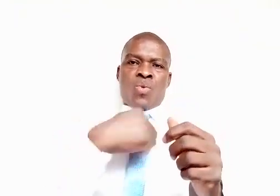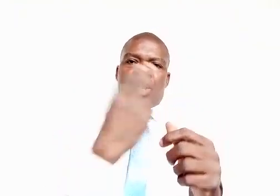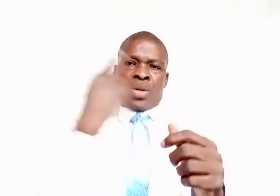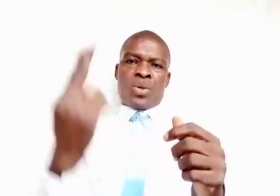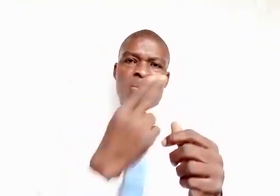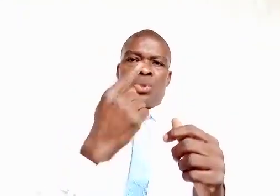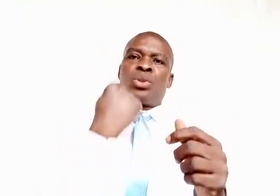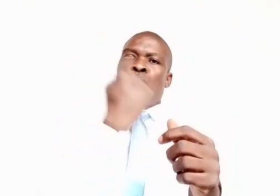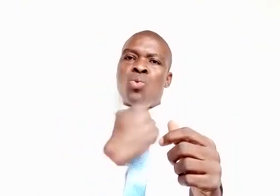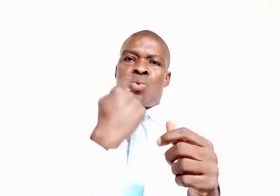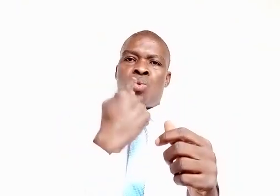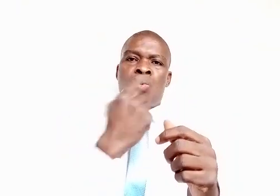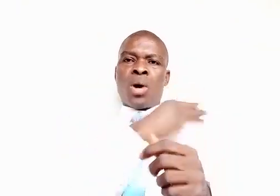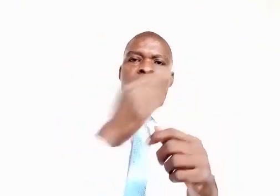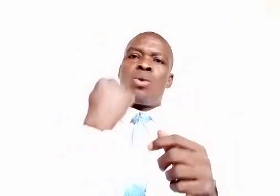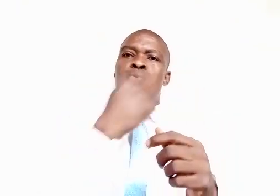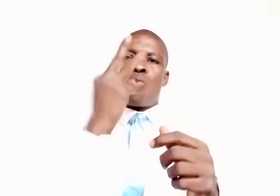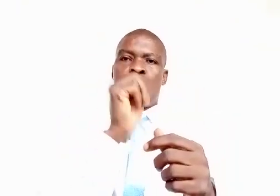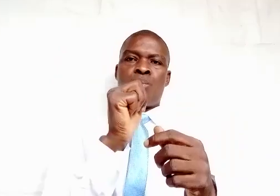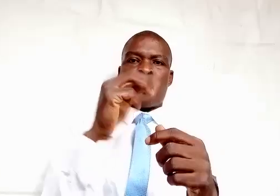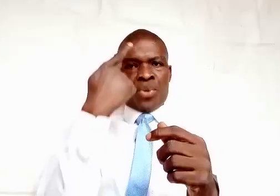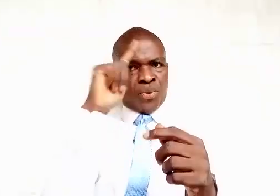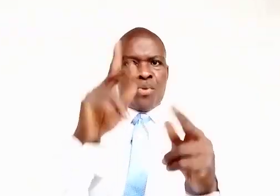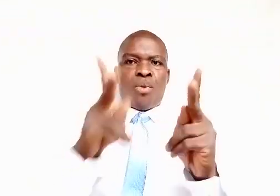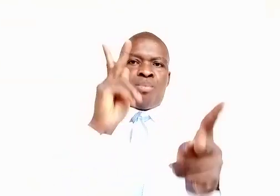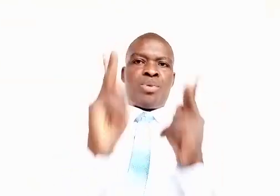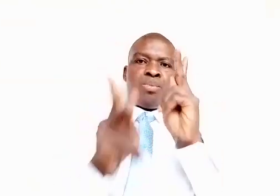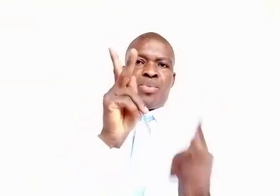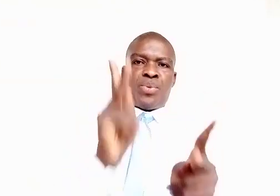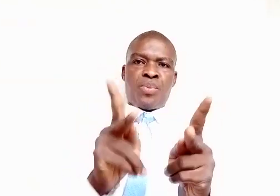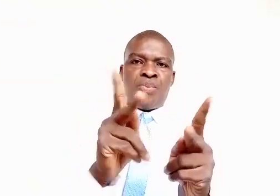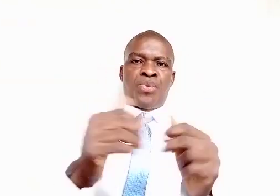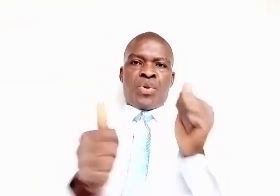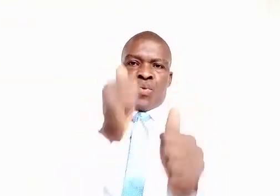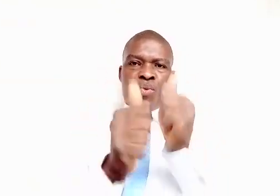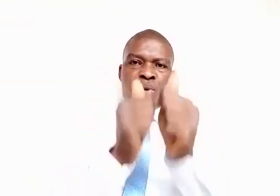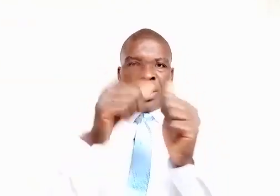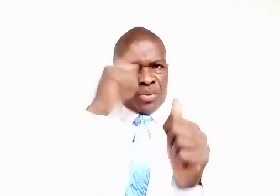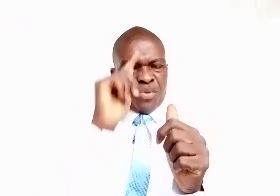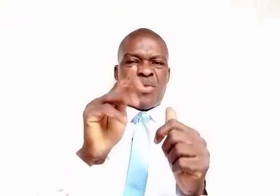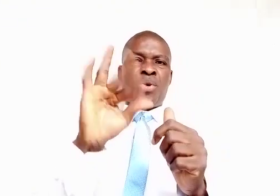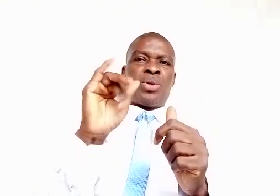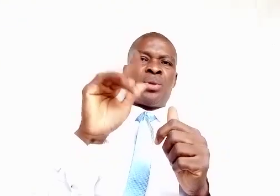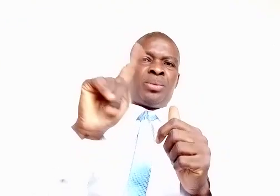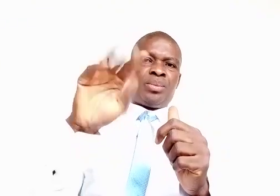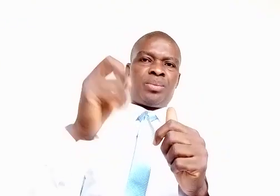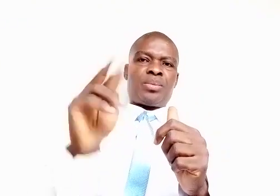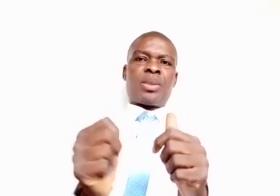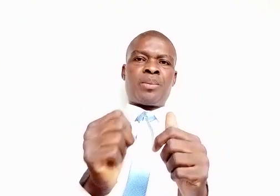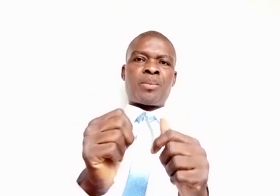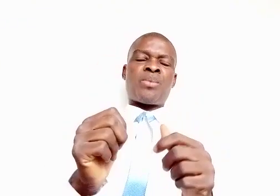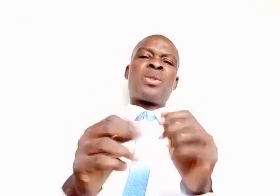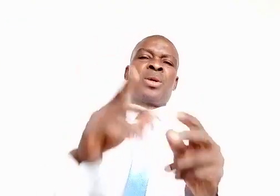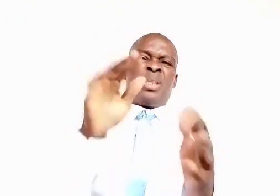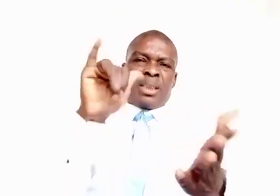who and whom for people, which for things, that for people